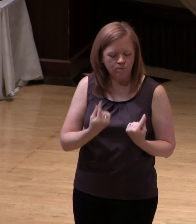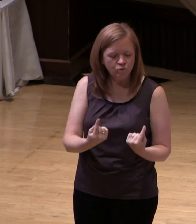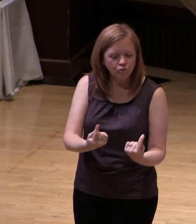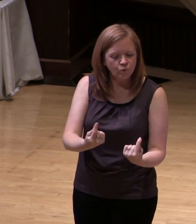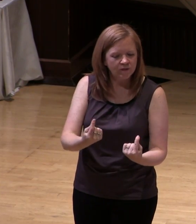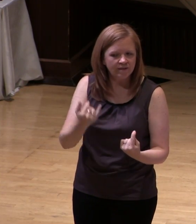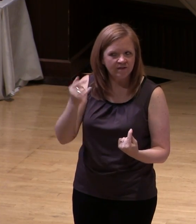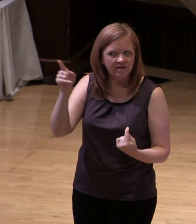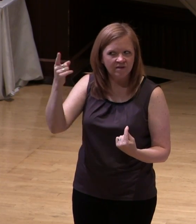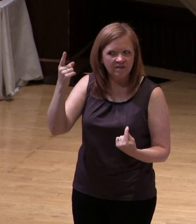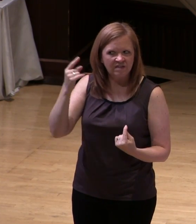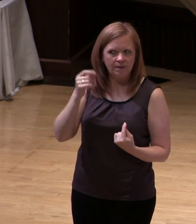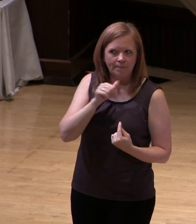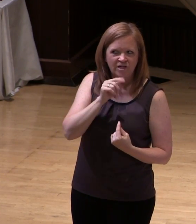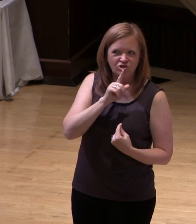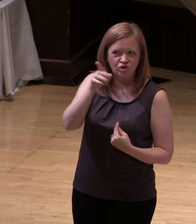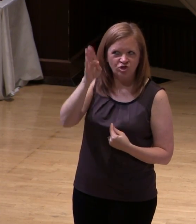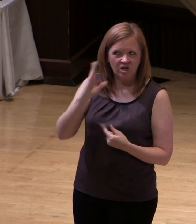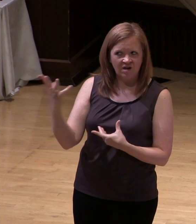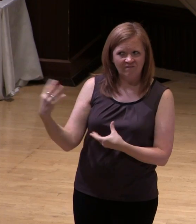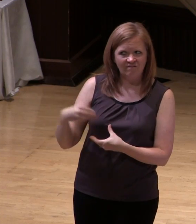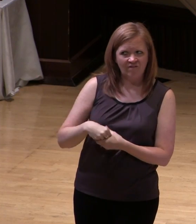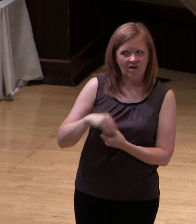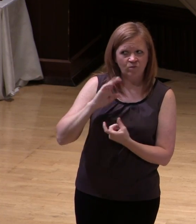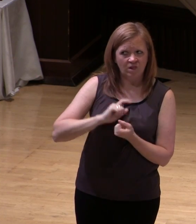Because I don't know if I want God involved.